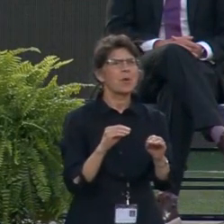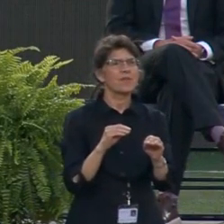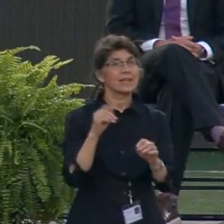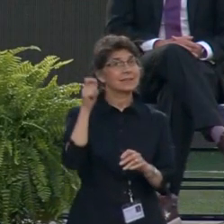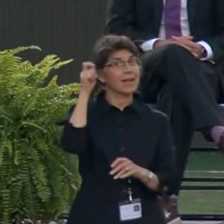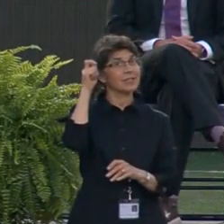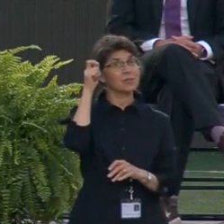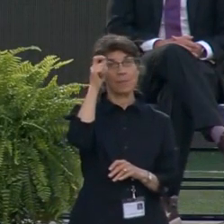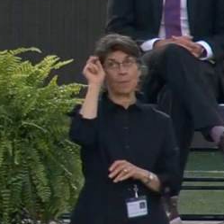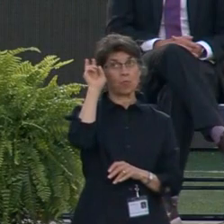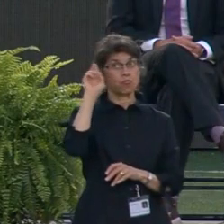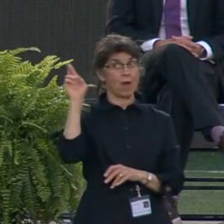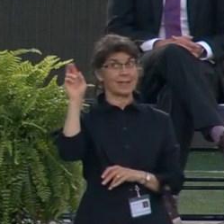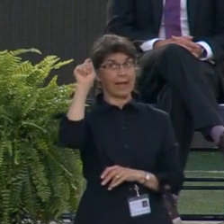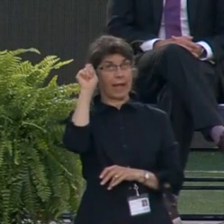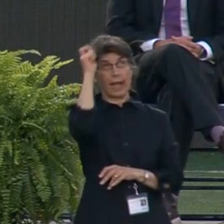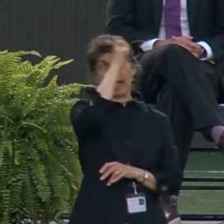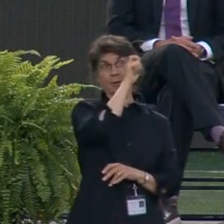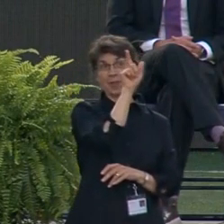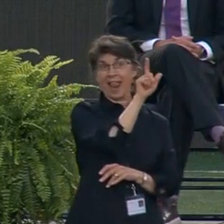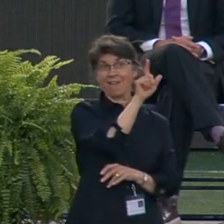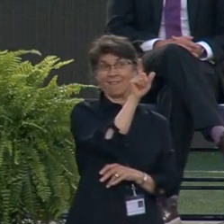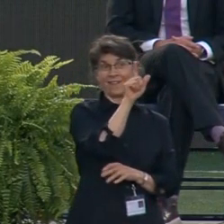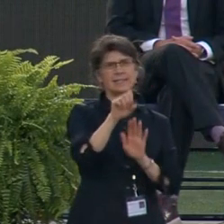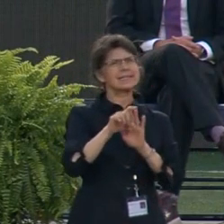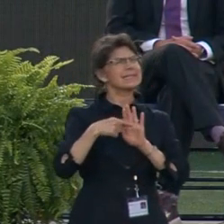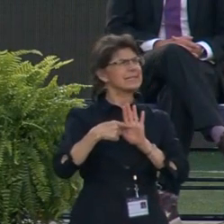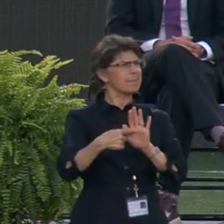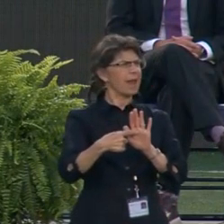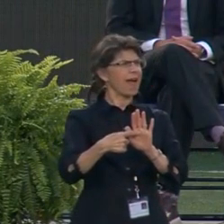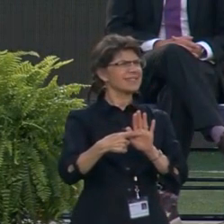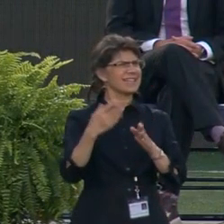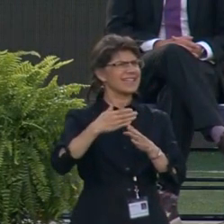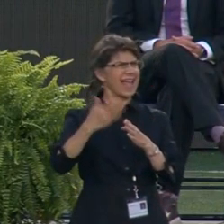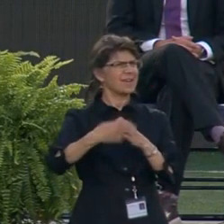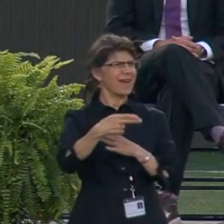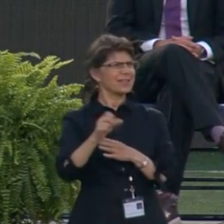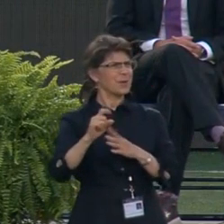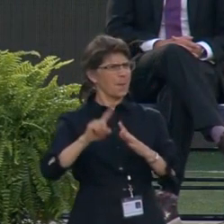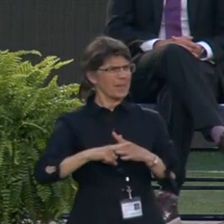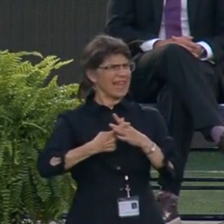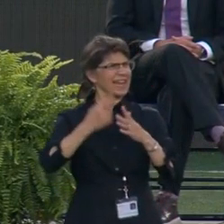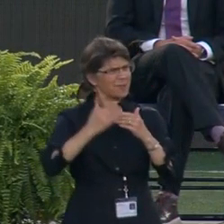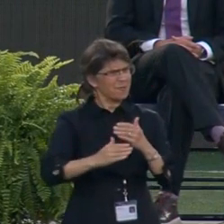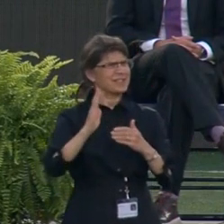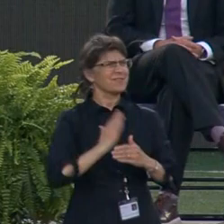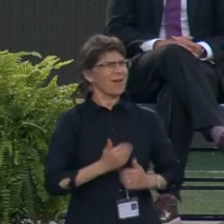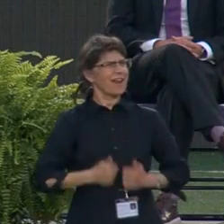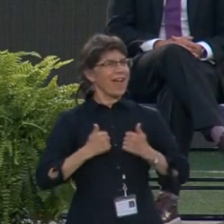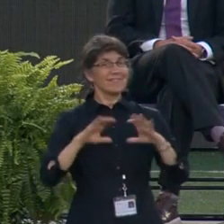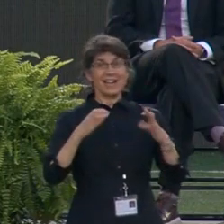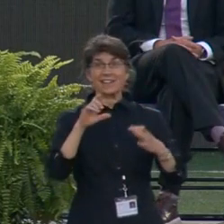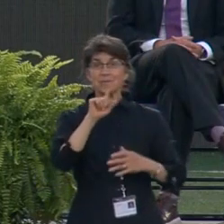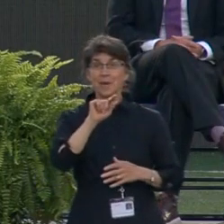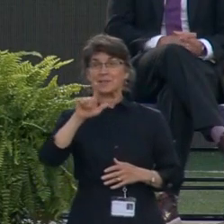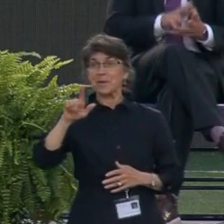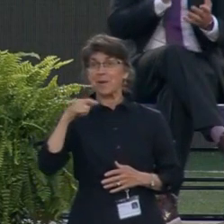left, symbolizing the end of high school and the beginning of the rest of our lives. Class of 2021, we made